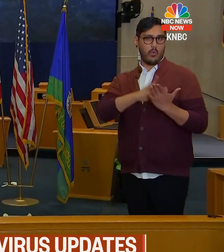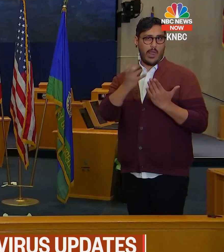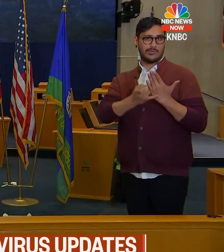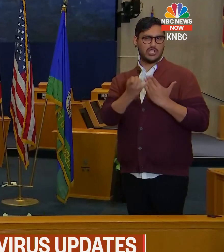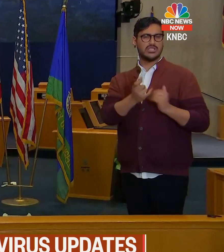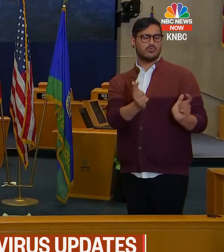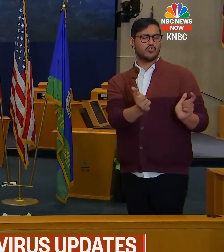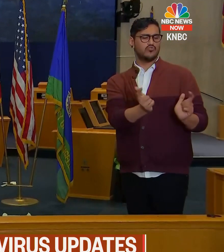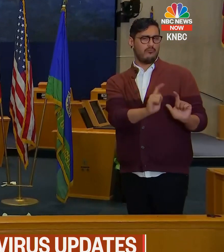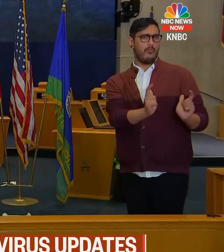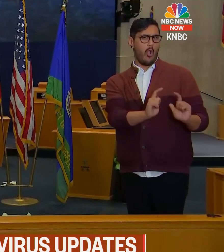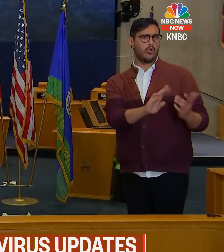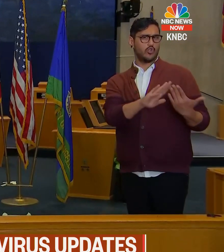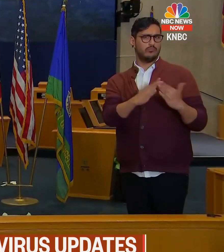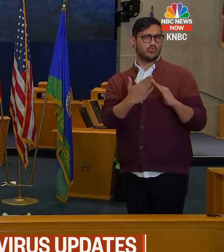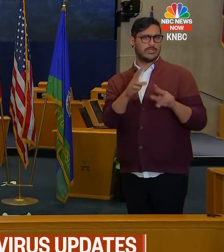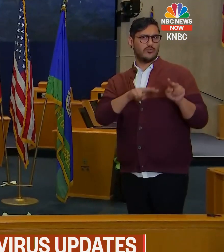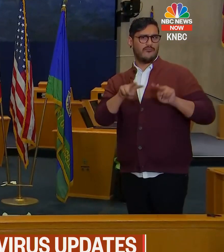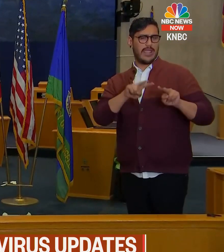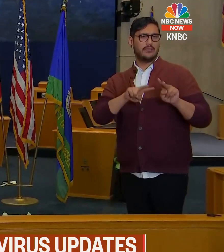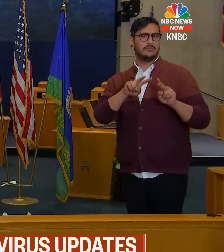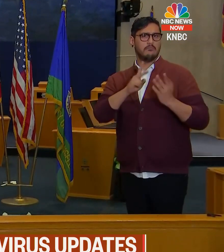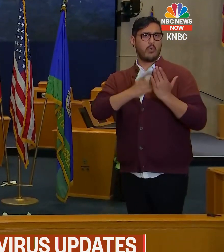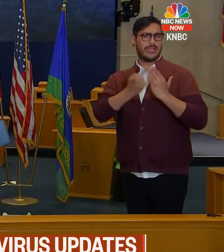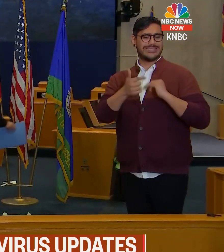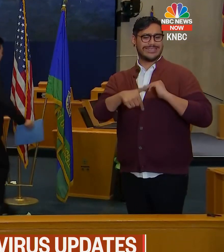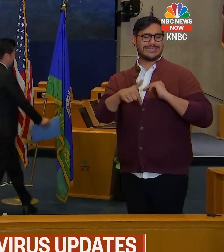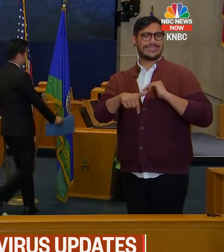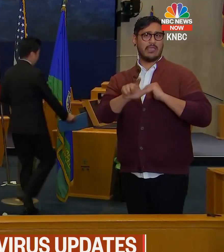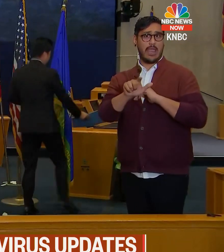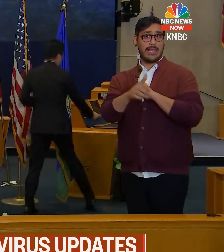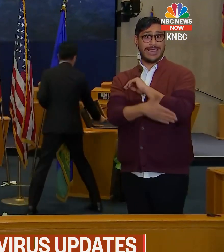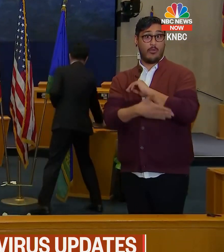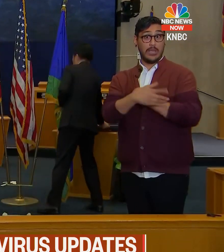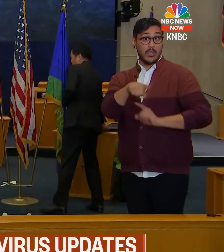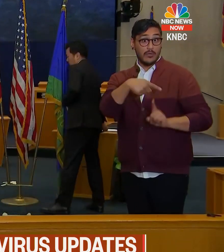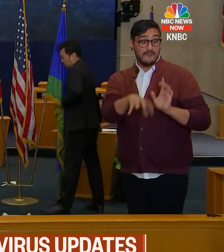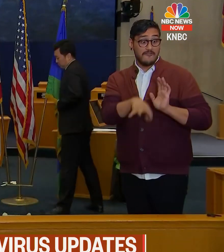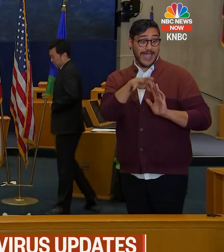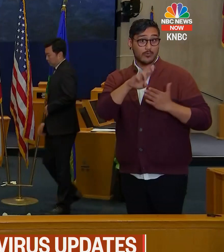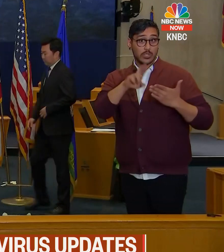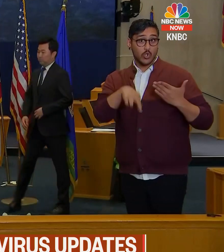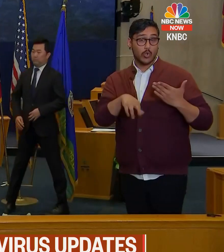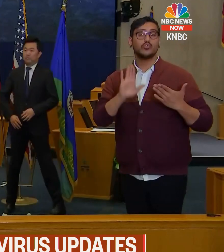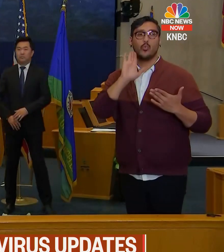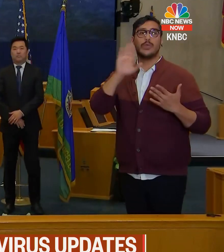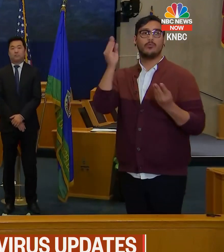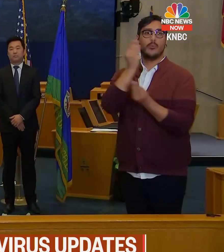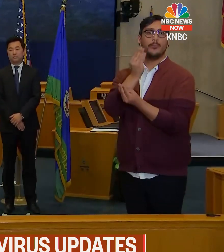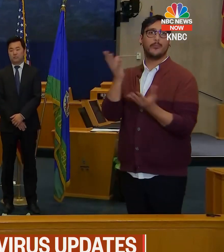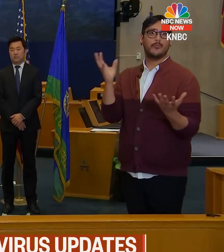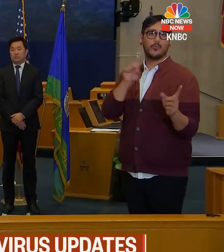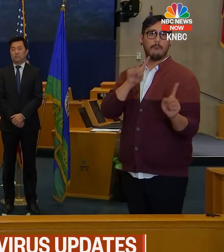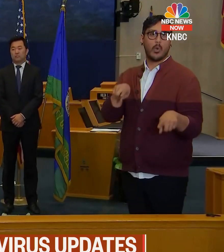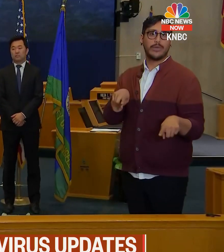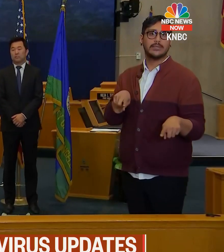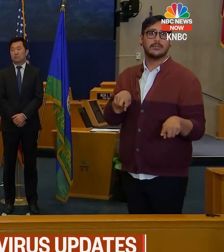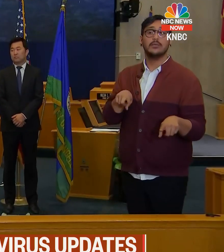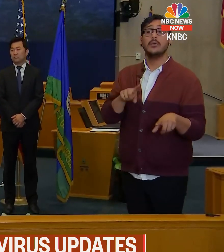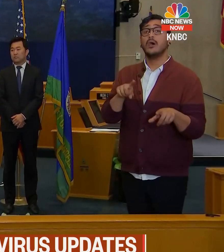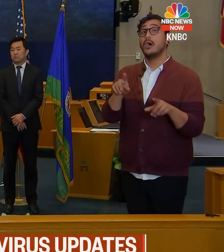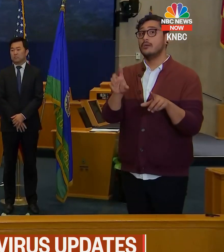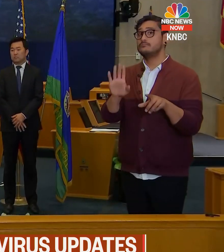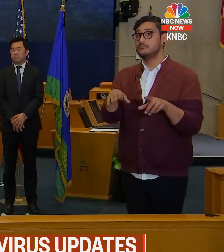community surveillance project here in the county, and as soon as those results are finalized, we'll report them out. And obviously,